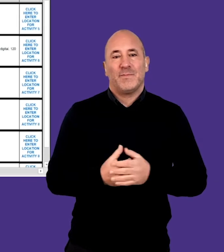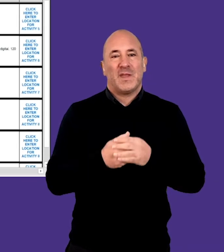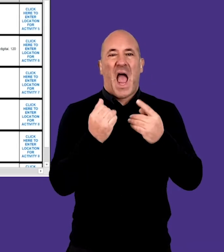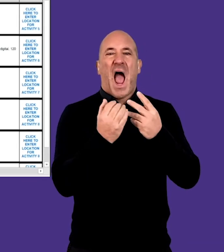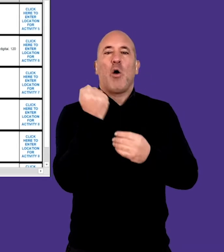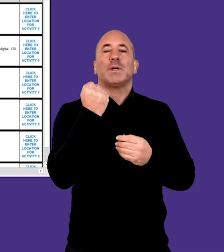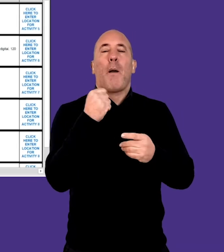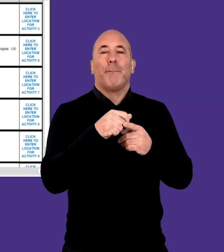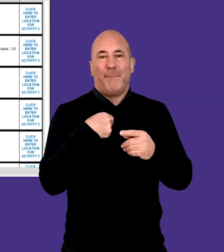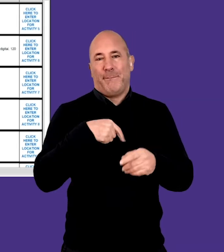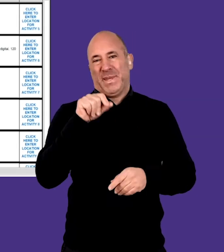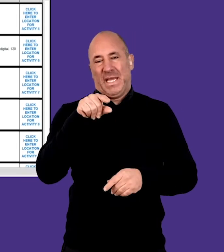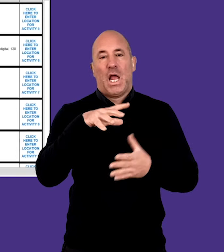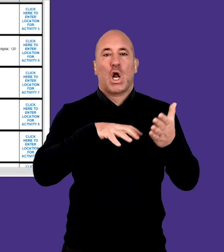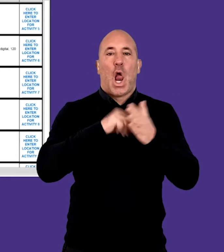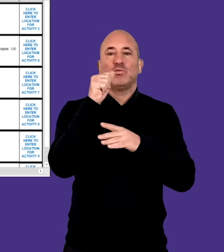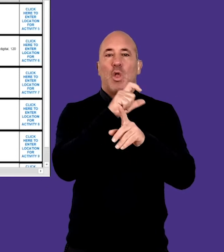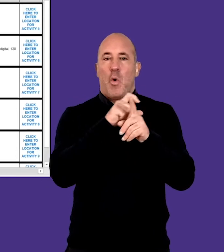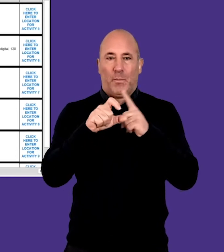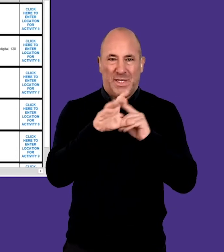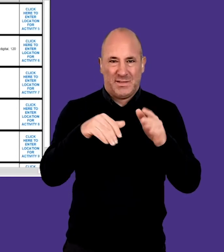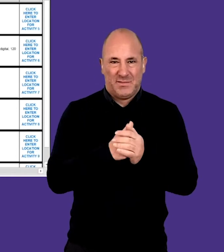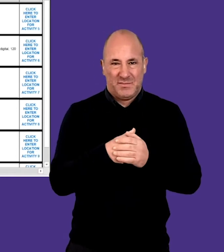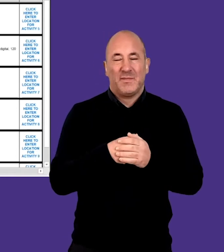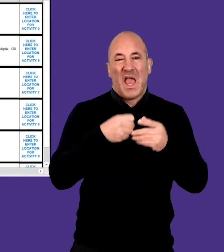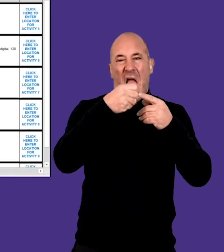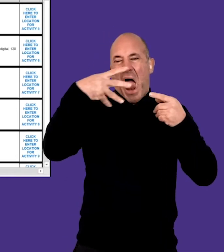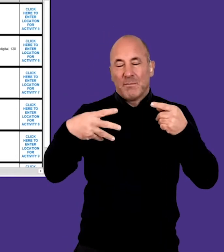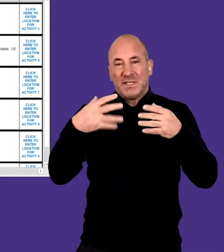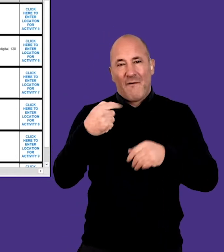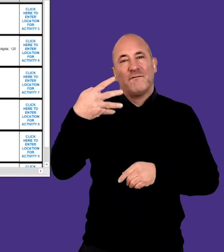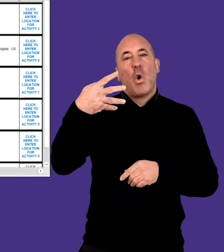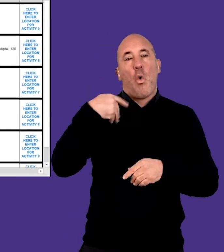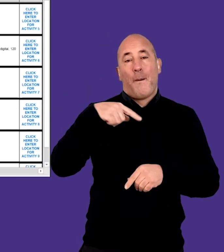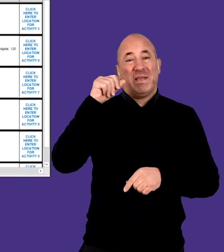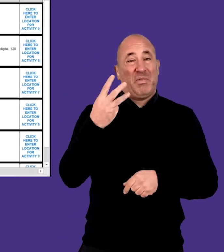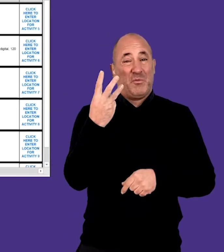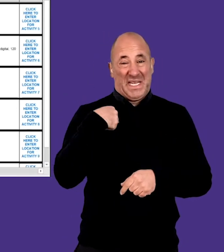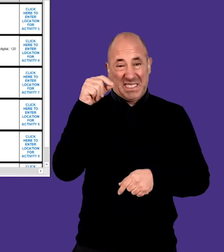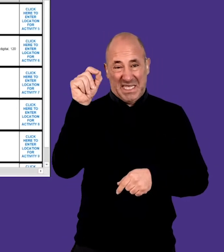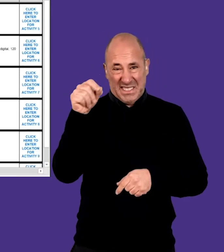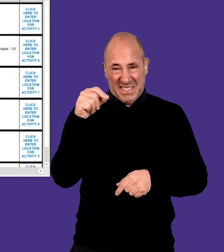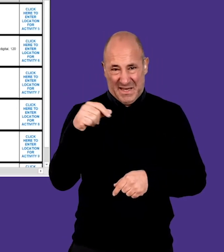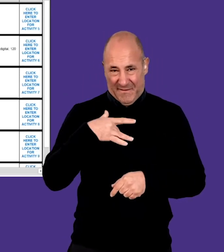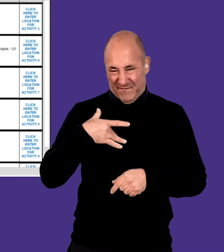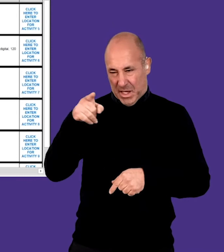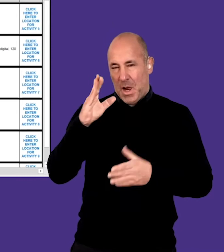So I've chosen cultural communities here. I've ticked 3 of the 4 elements that I think